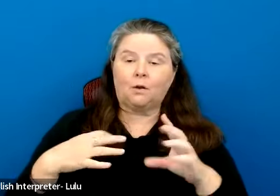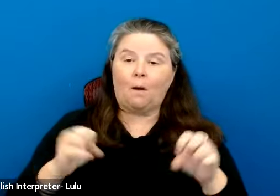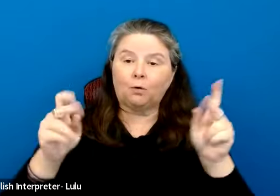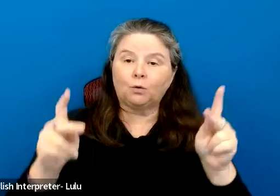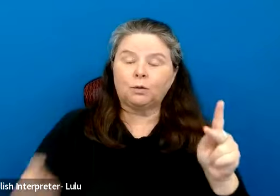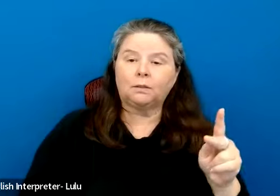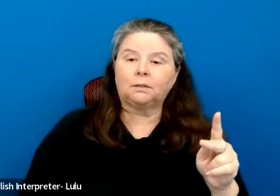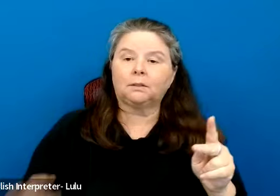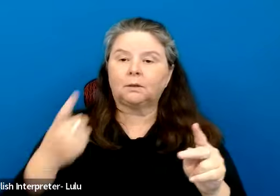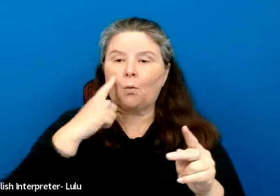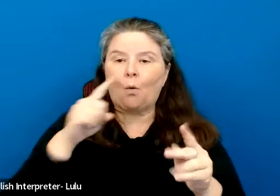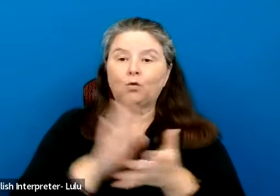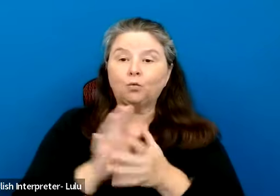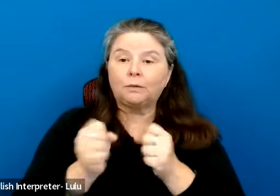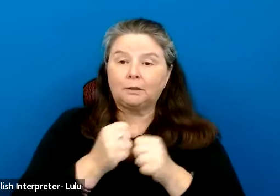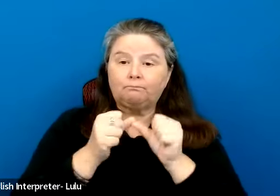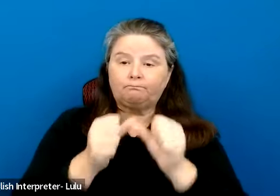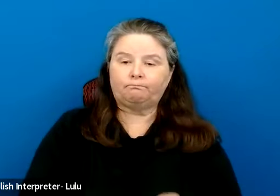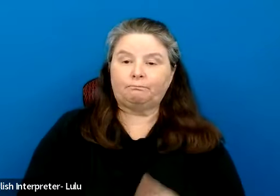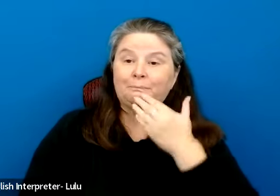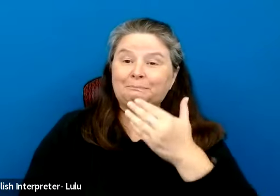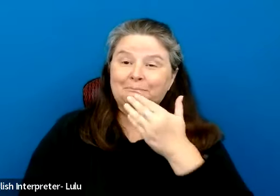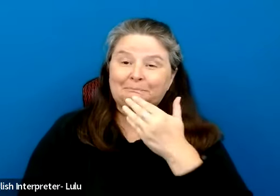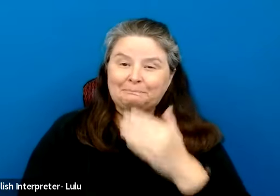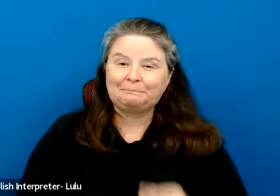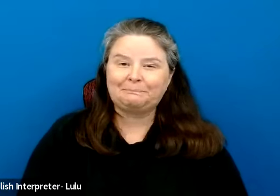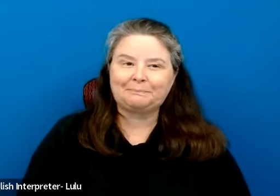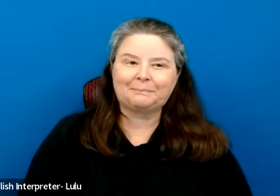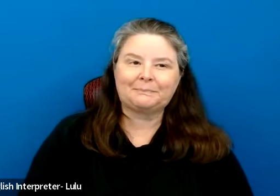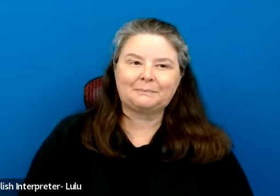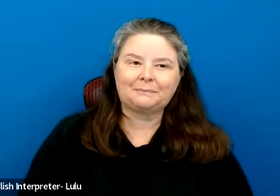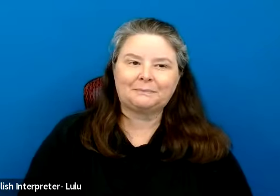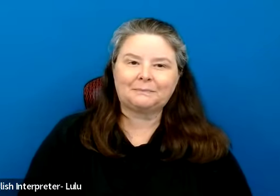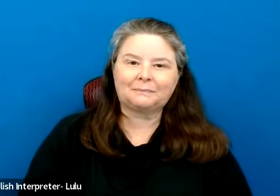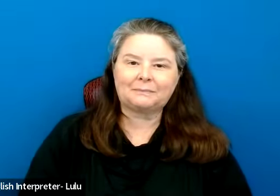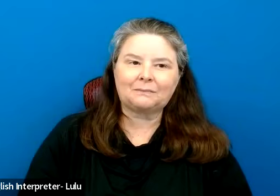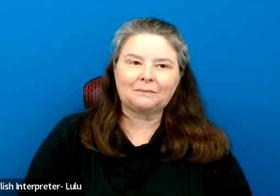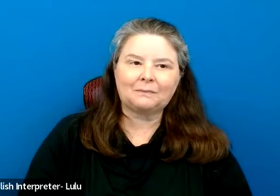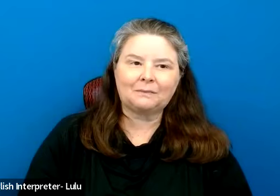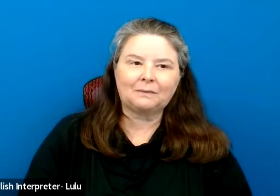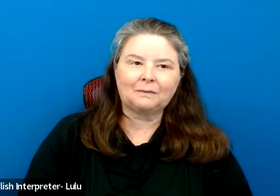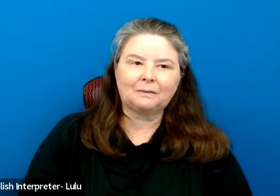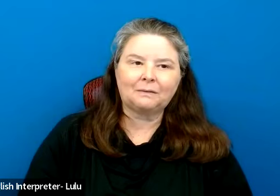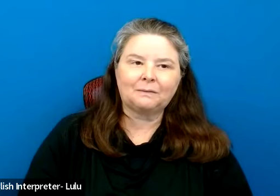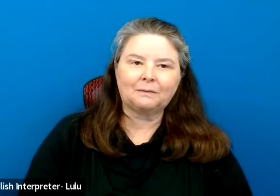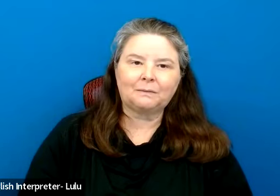as the school year continues. So thank you everybody for helping be part of this team.